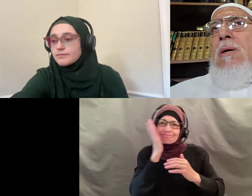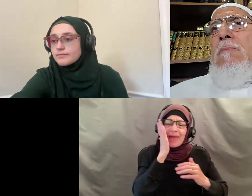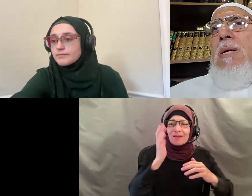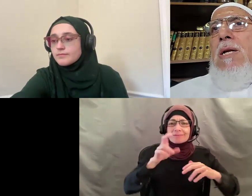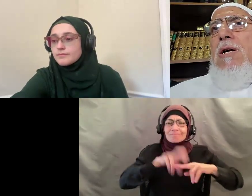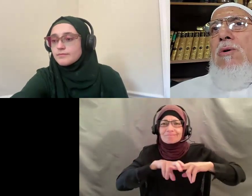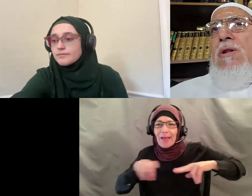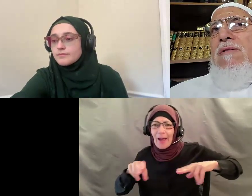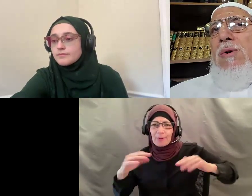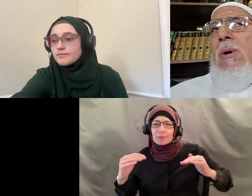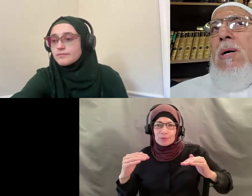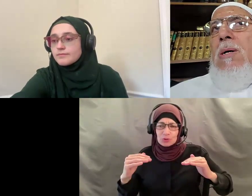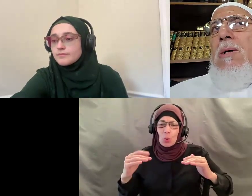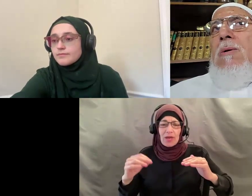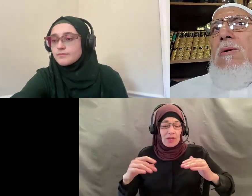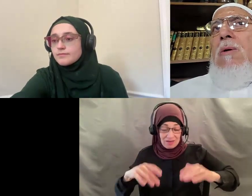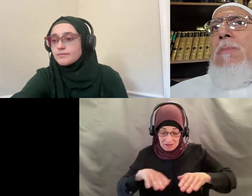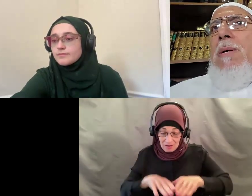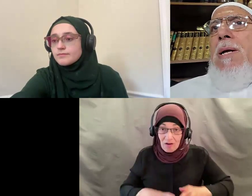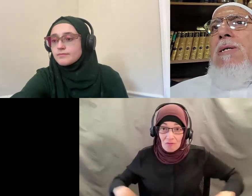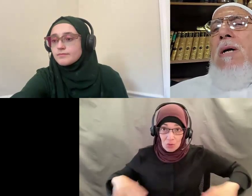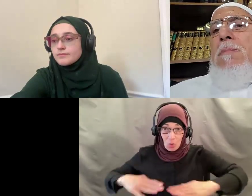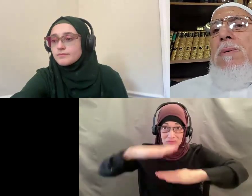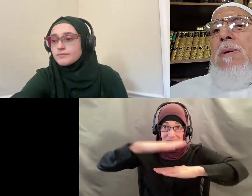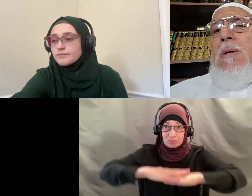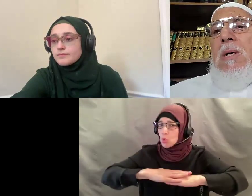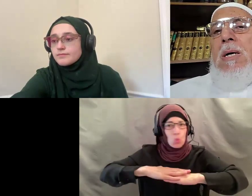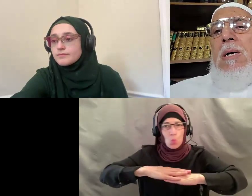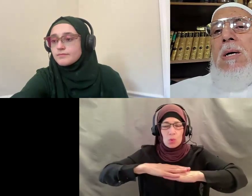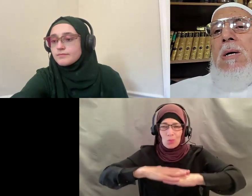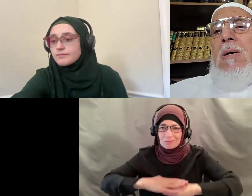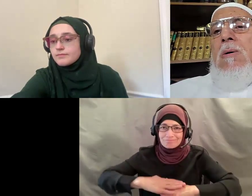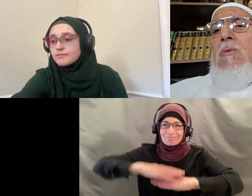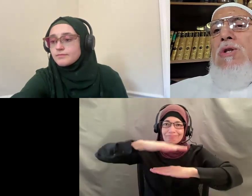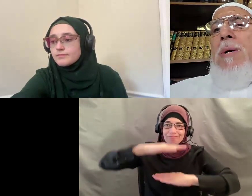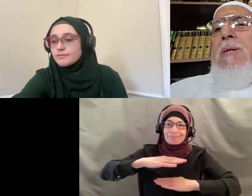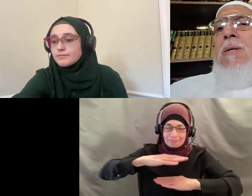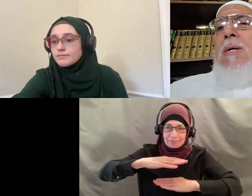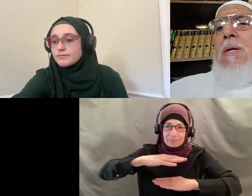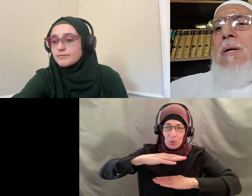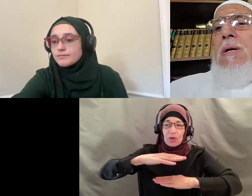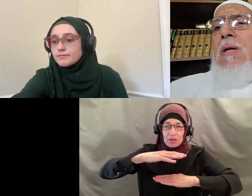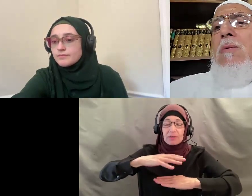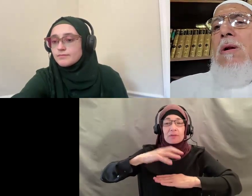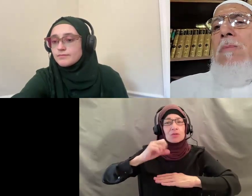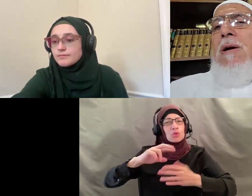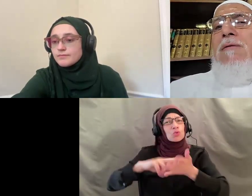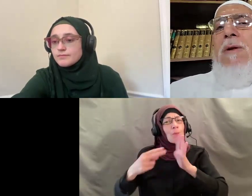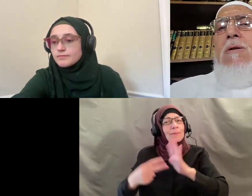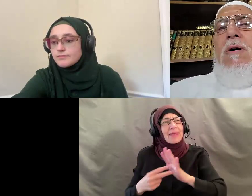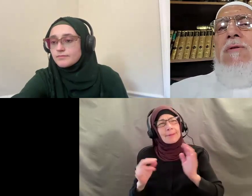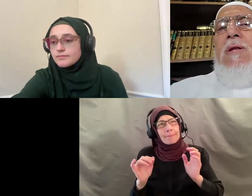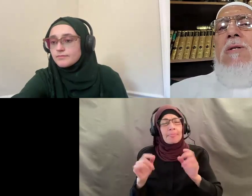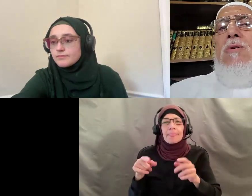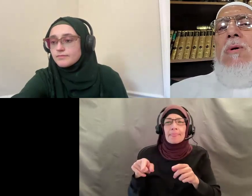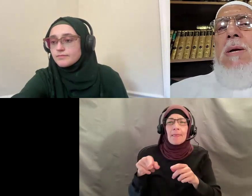not immediately on the floor. They will be raised up, which means they will not be